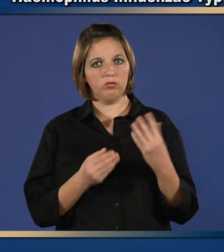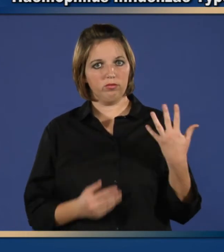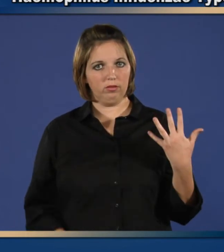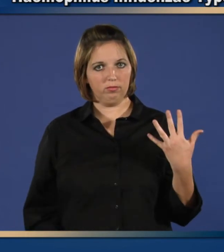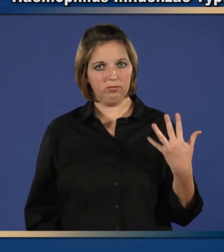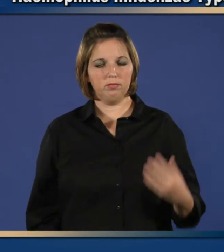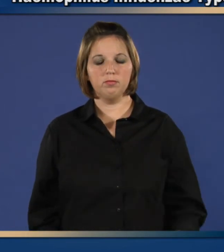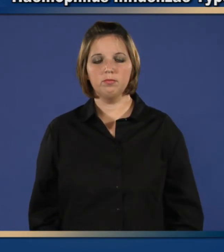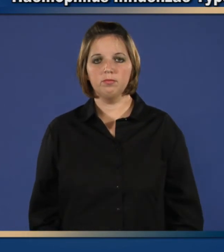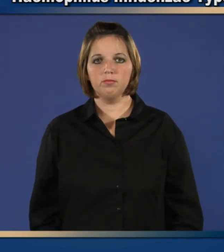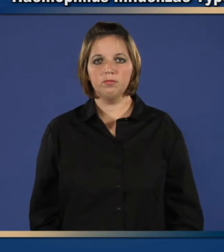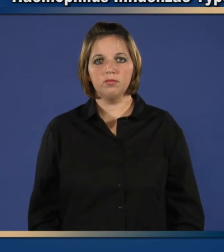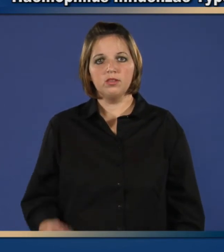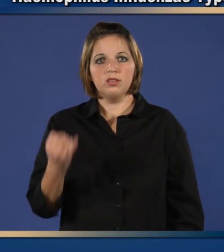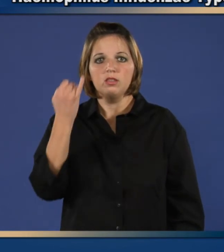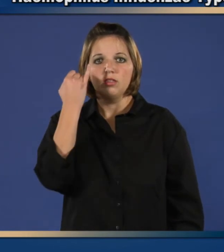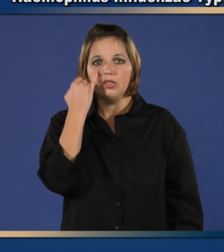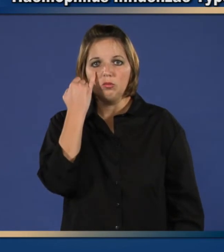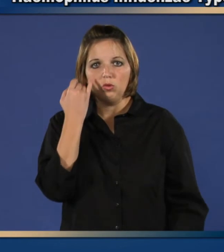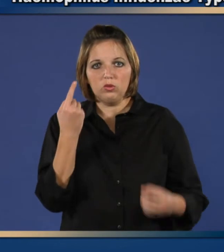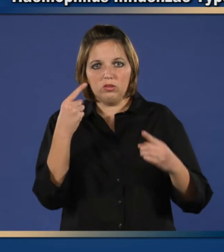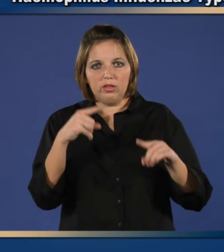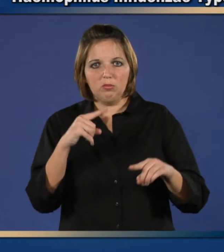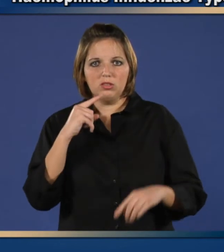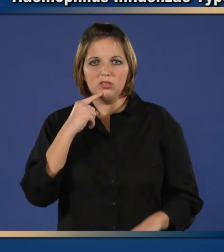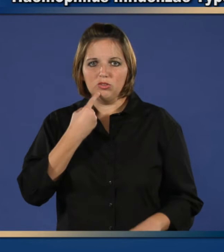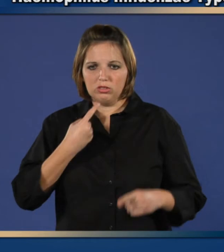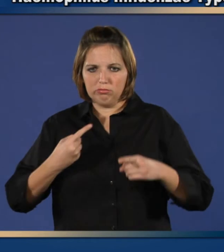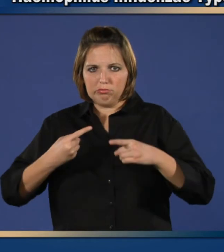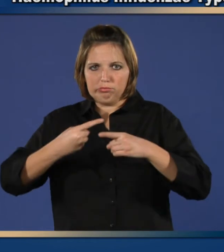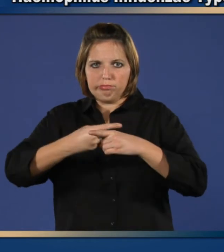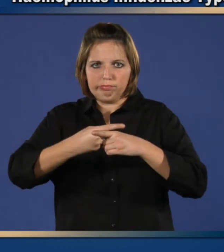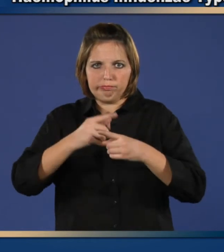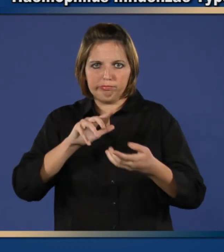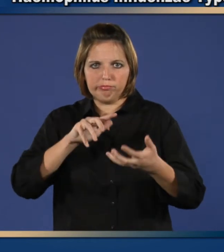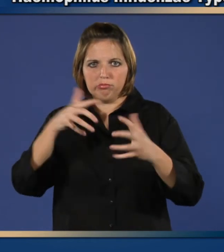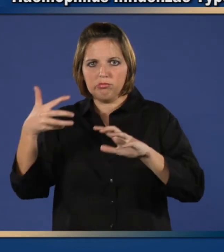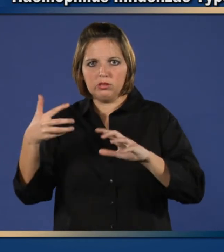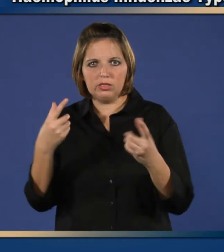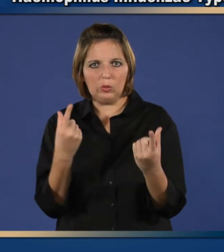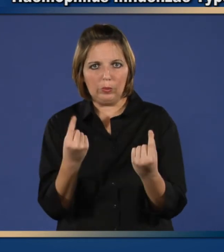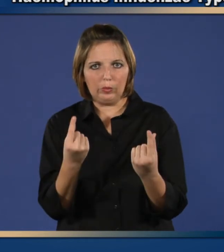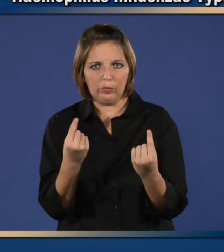Five. What if there is a moderate or severe reaction?